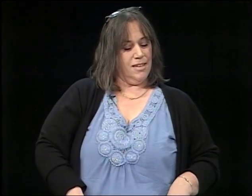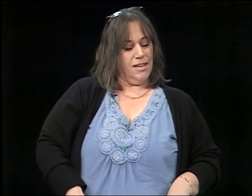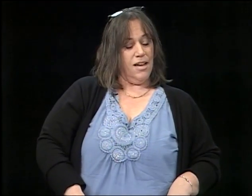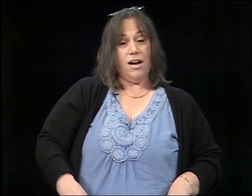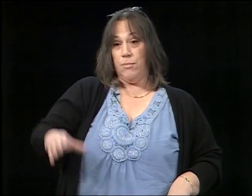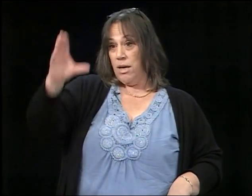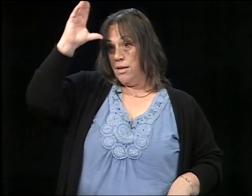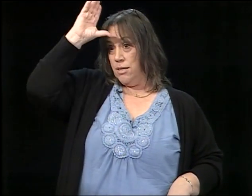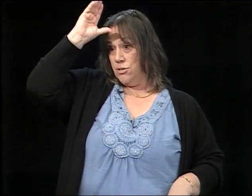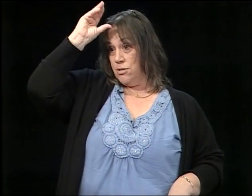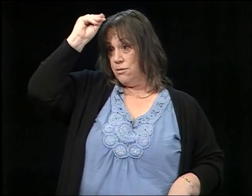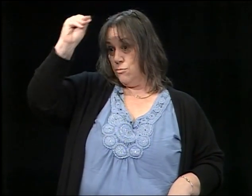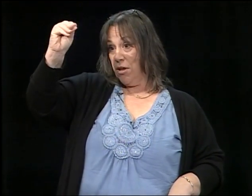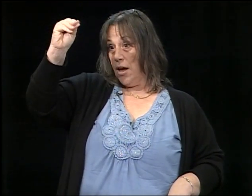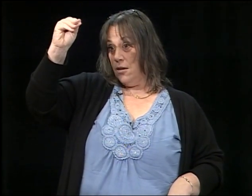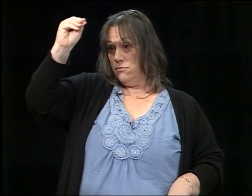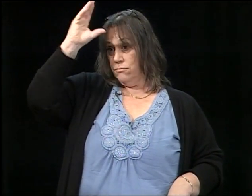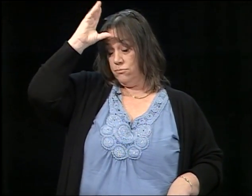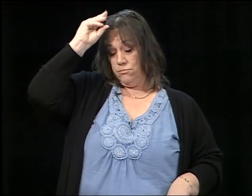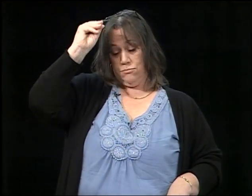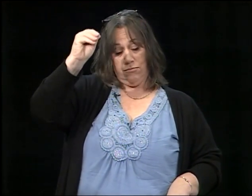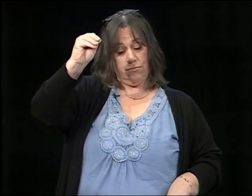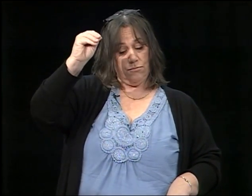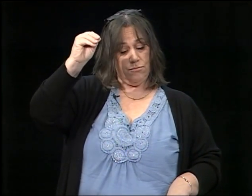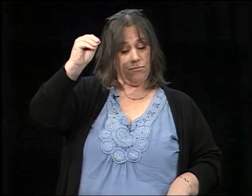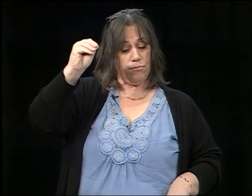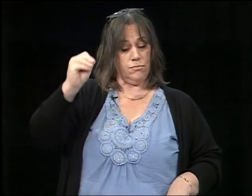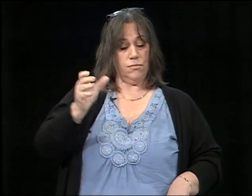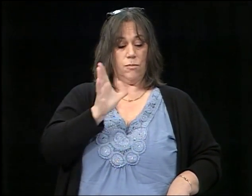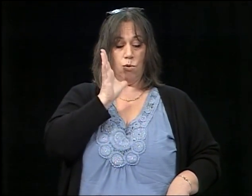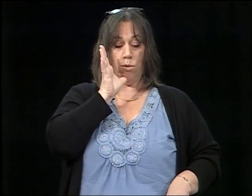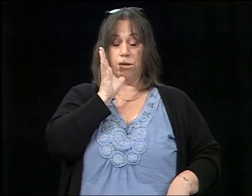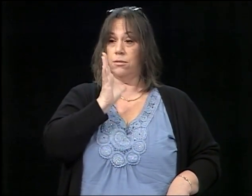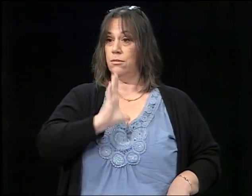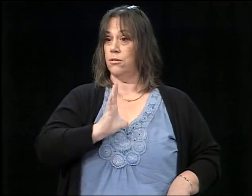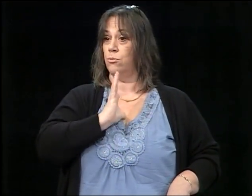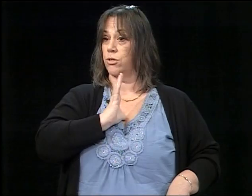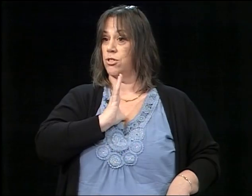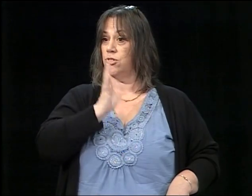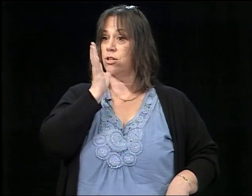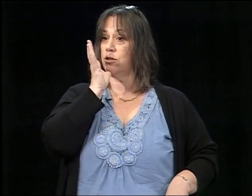A man is with the hat. A woman you bring to your chest.